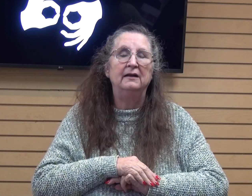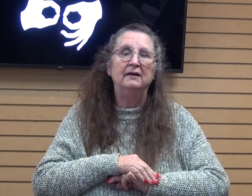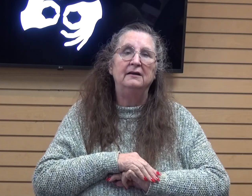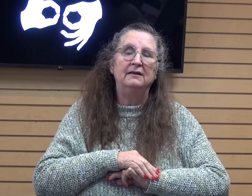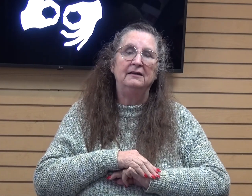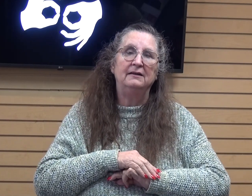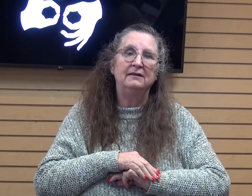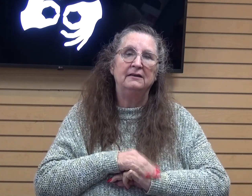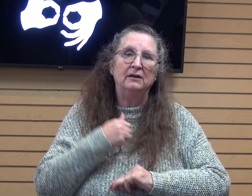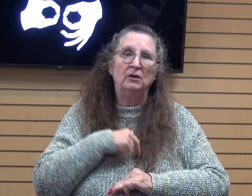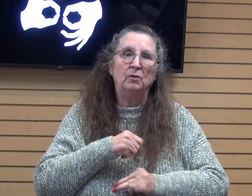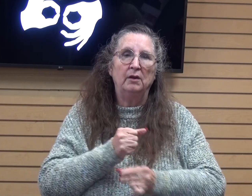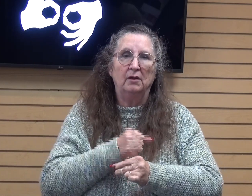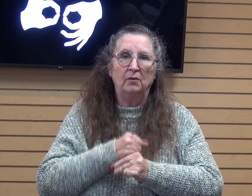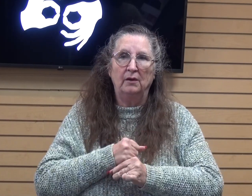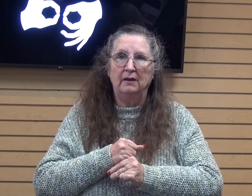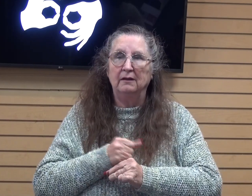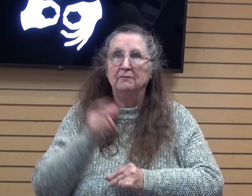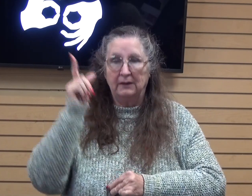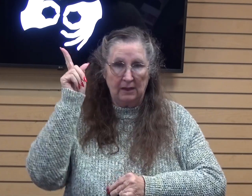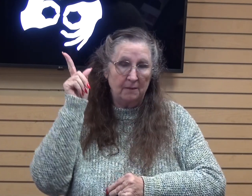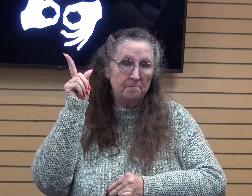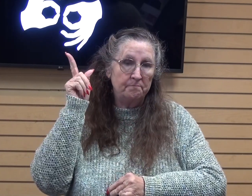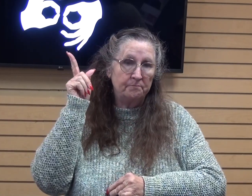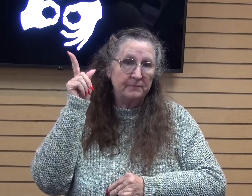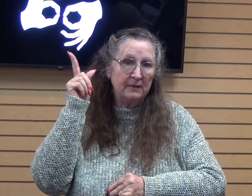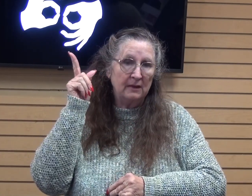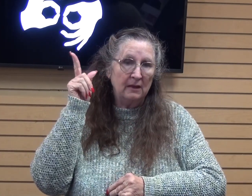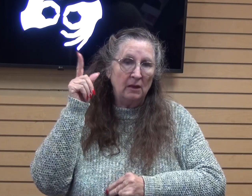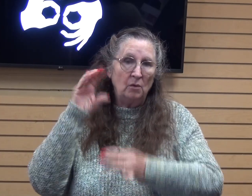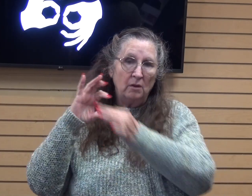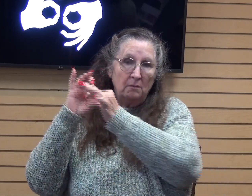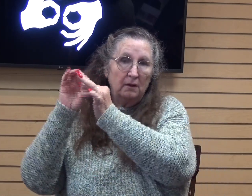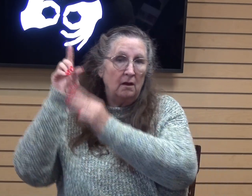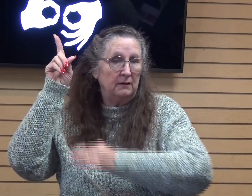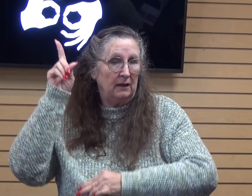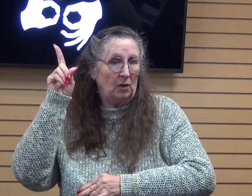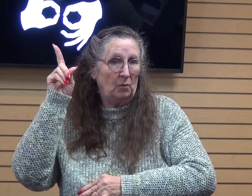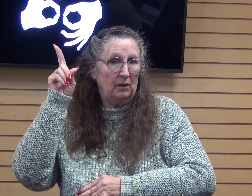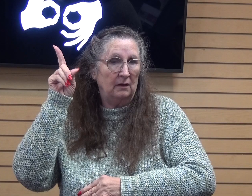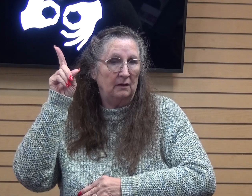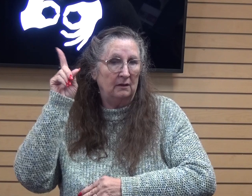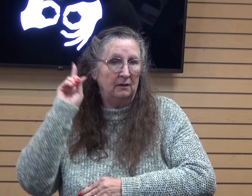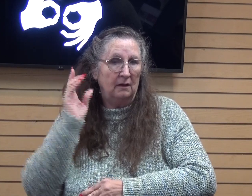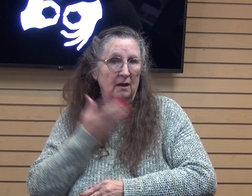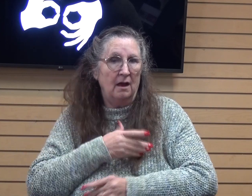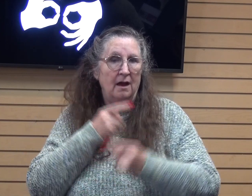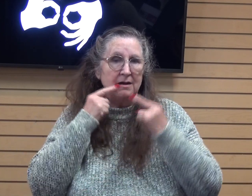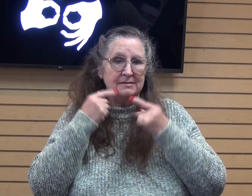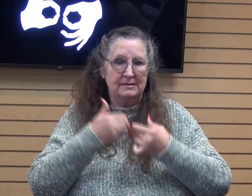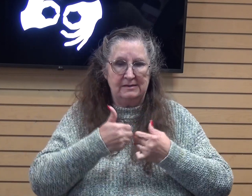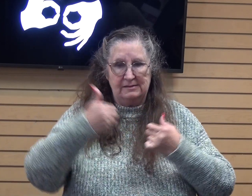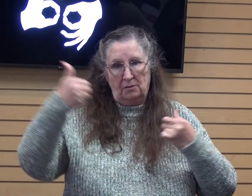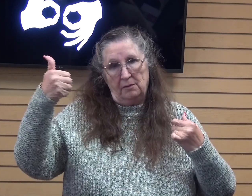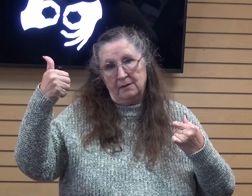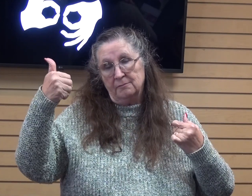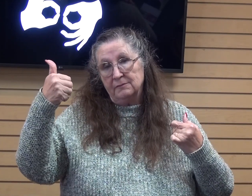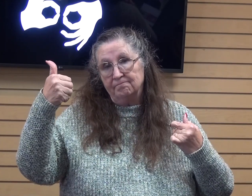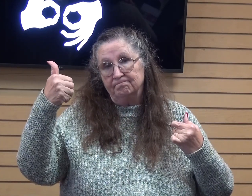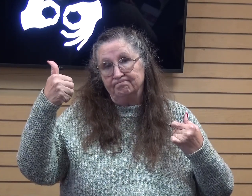We are created by him, we belong to him, and our sins separated us from him.